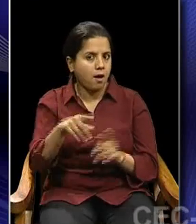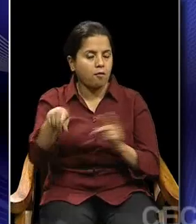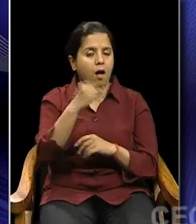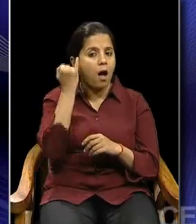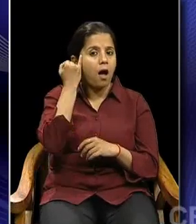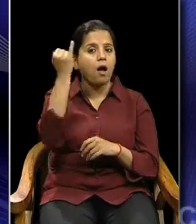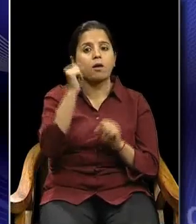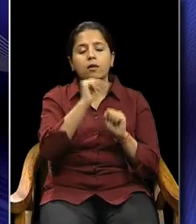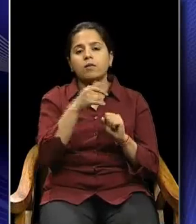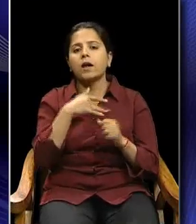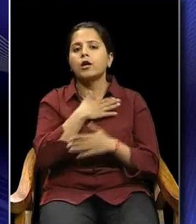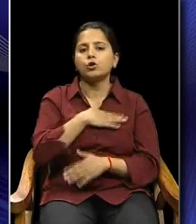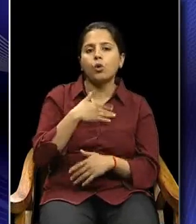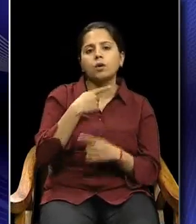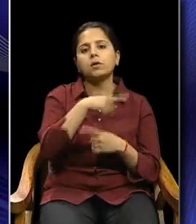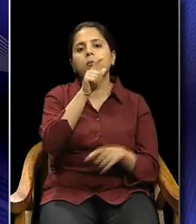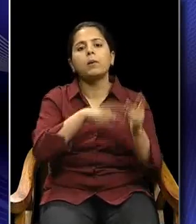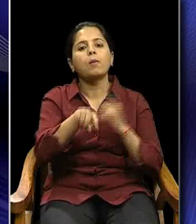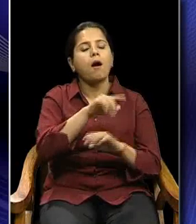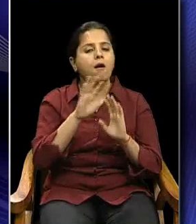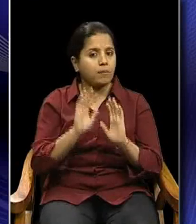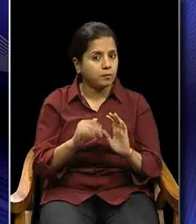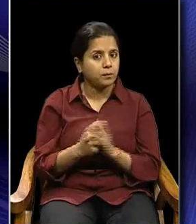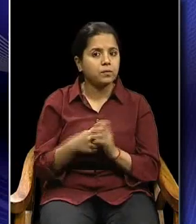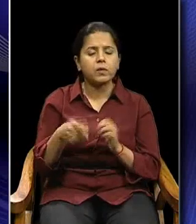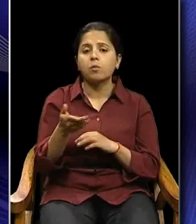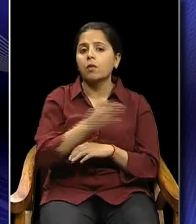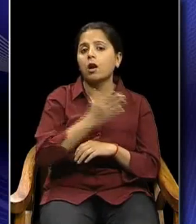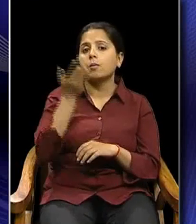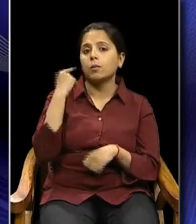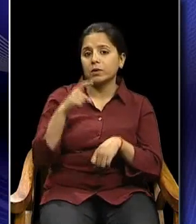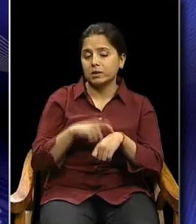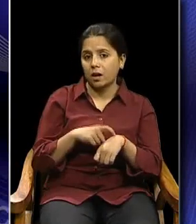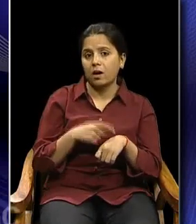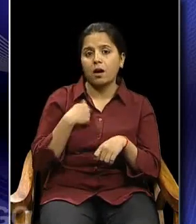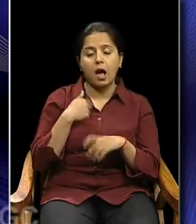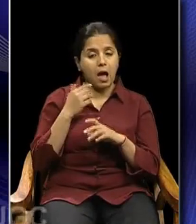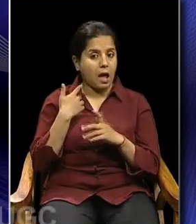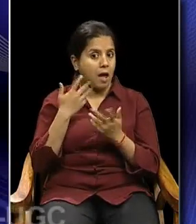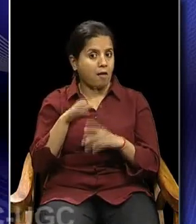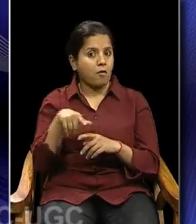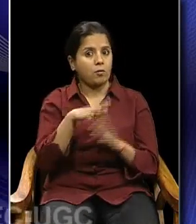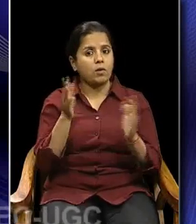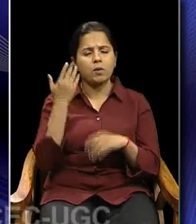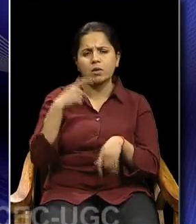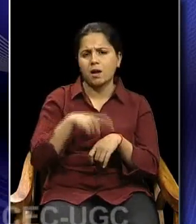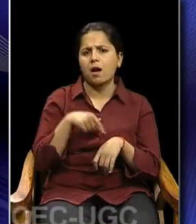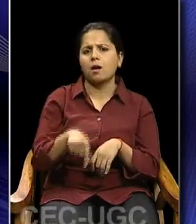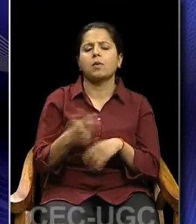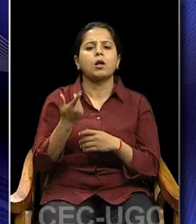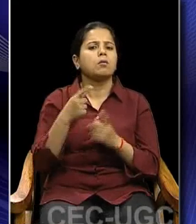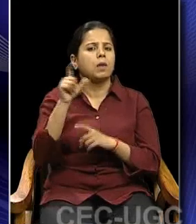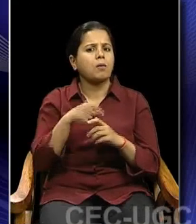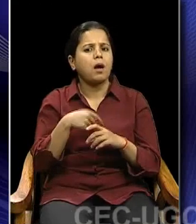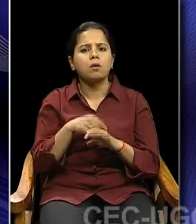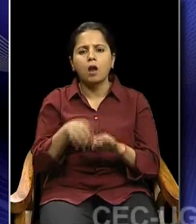idea of entertaining themselves. And in earlier times, when we did not have the modern means of communication as we